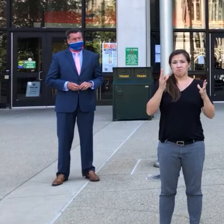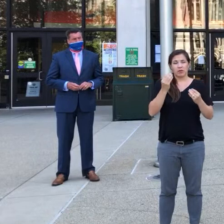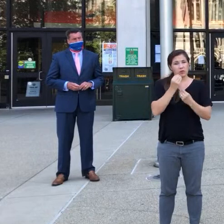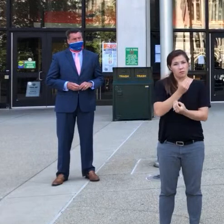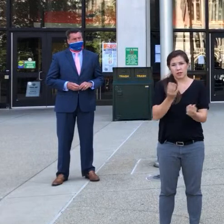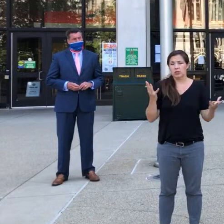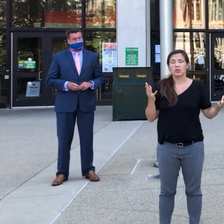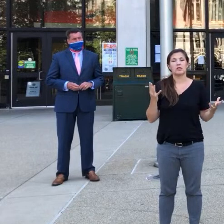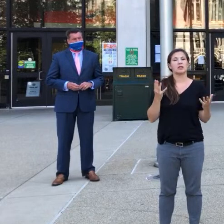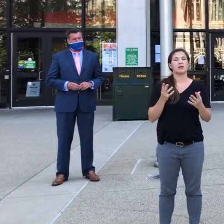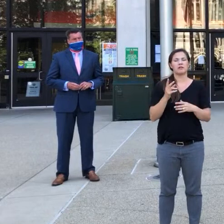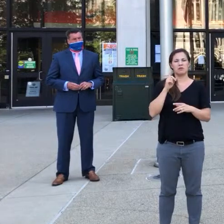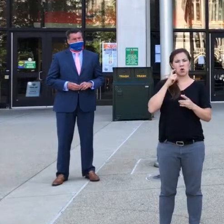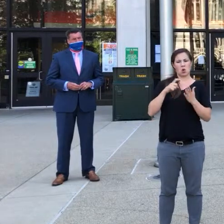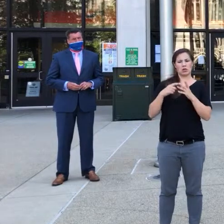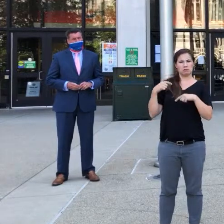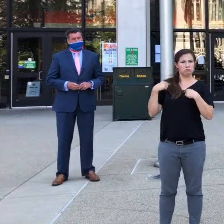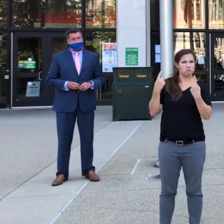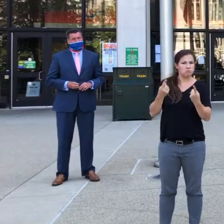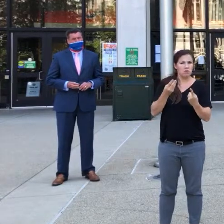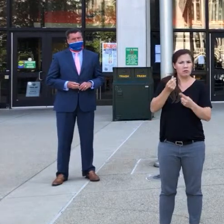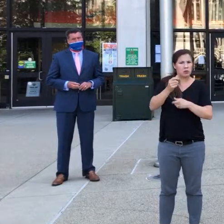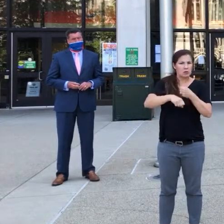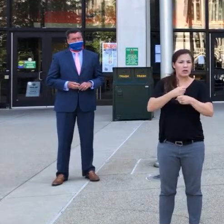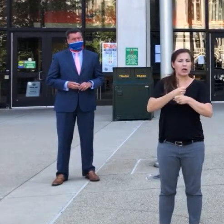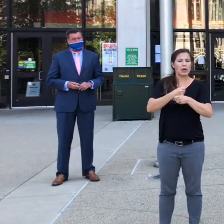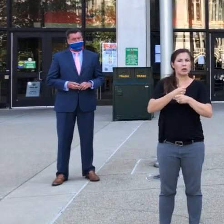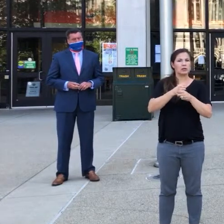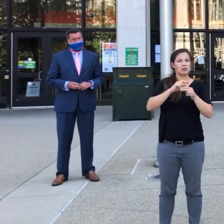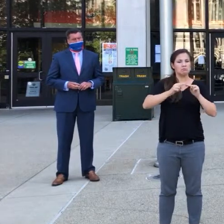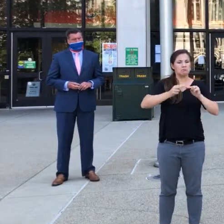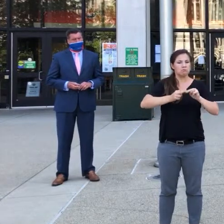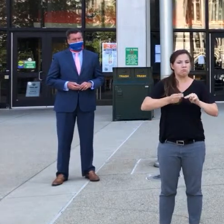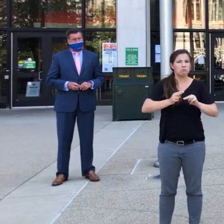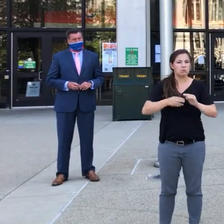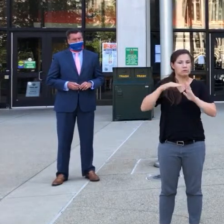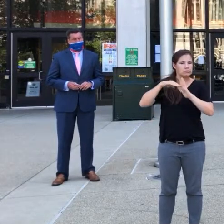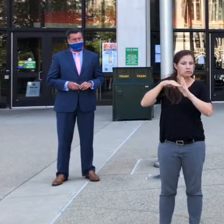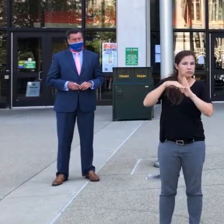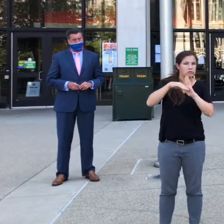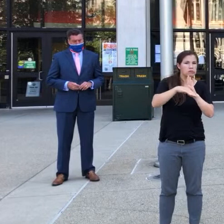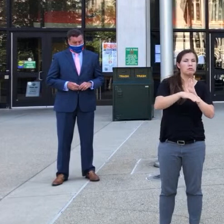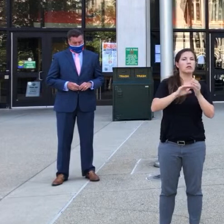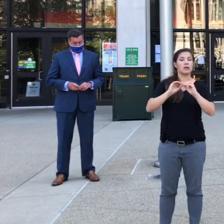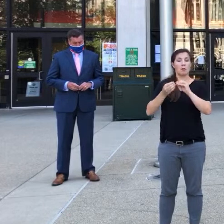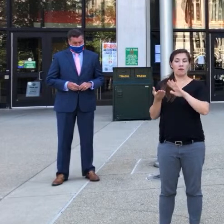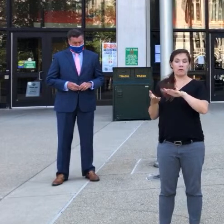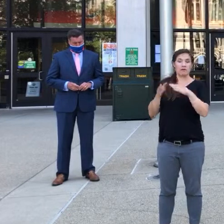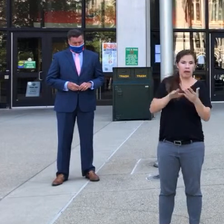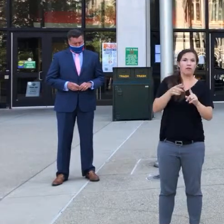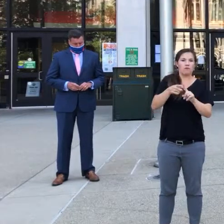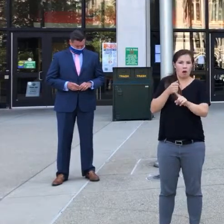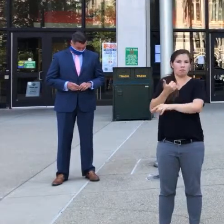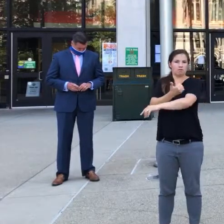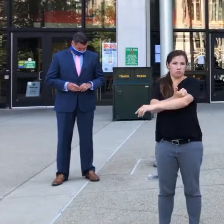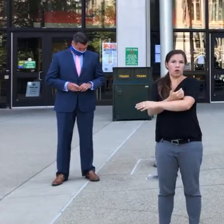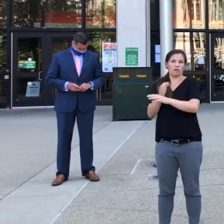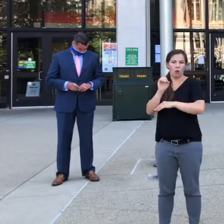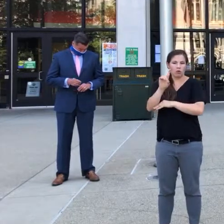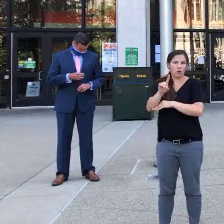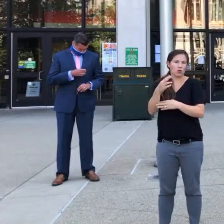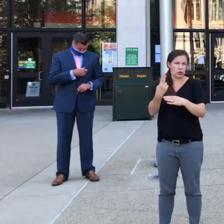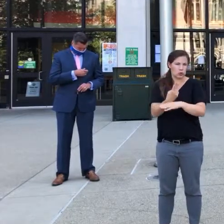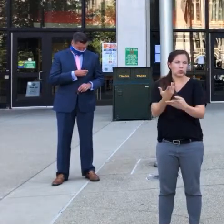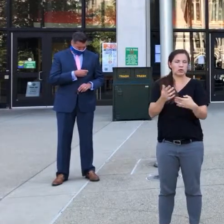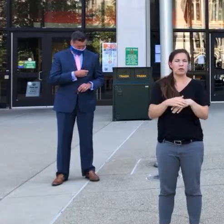years of seeing declines in regards to the overdose deaths as a result of opiate use, we're seeing a